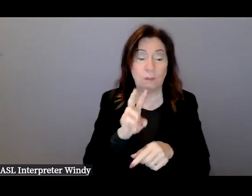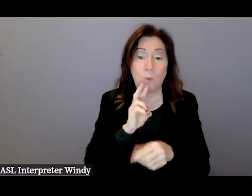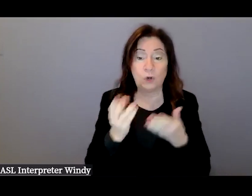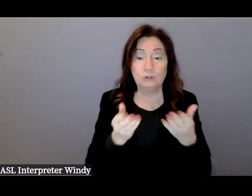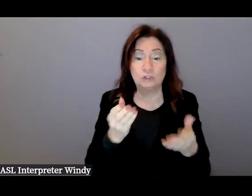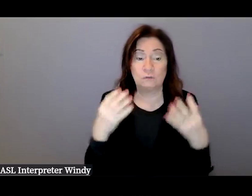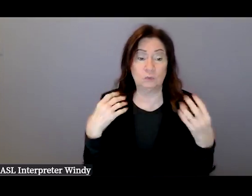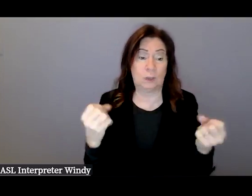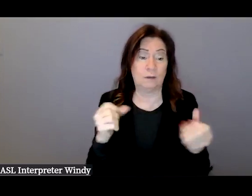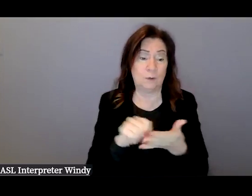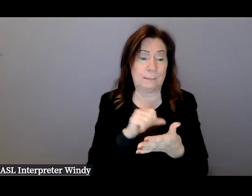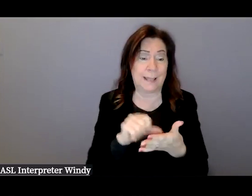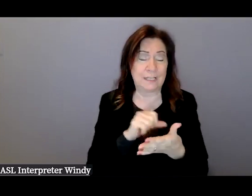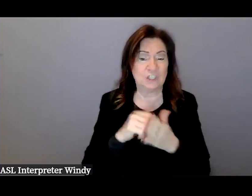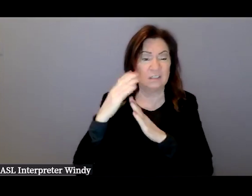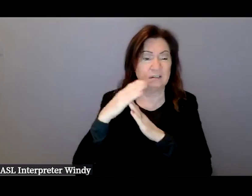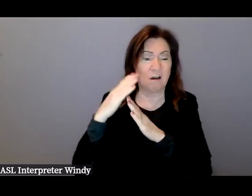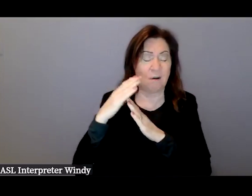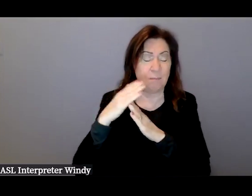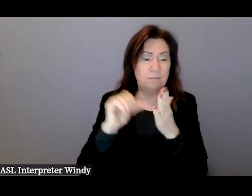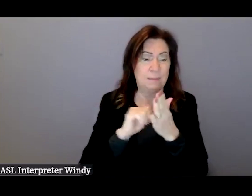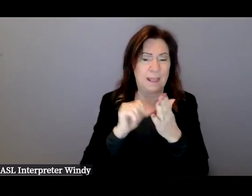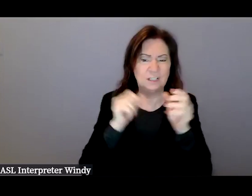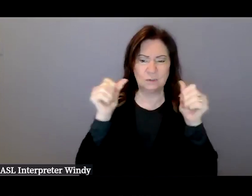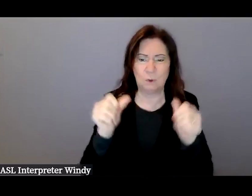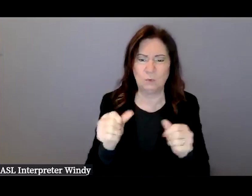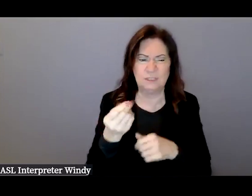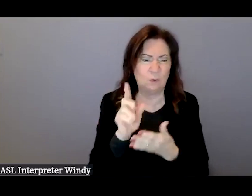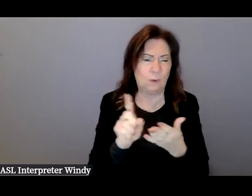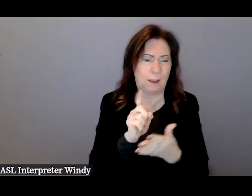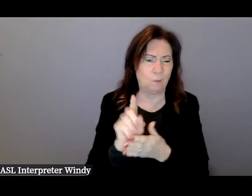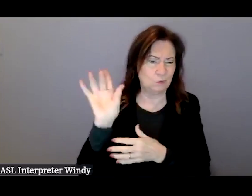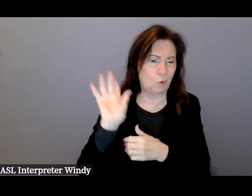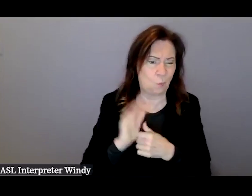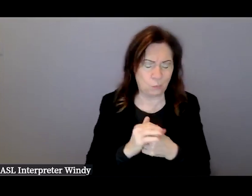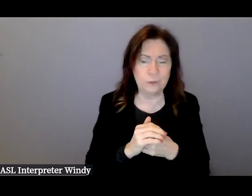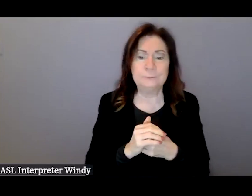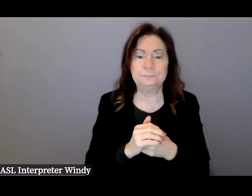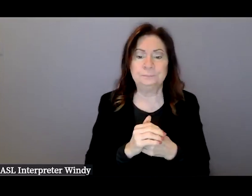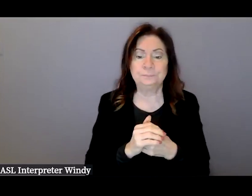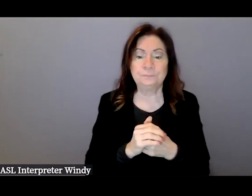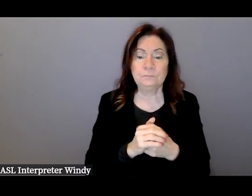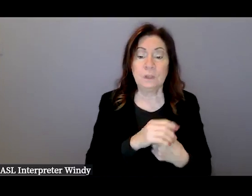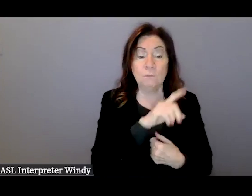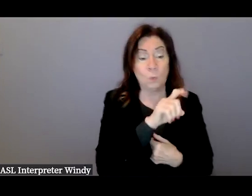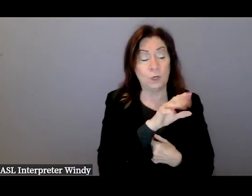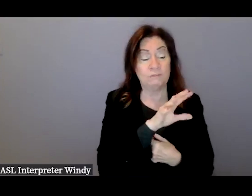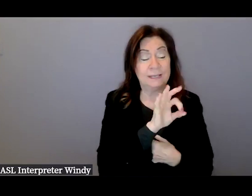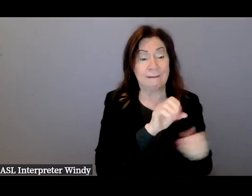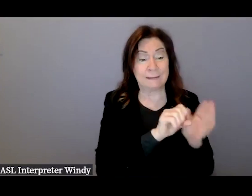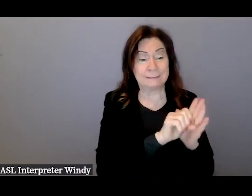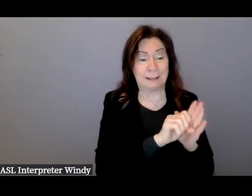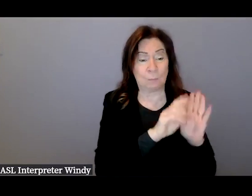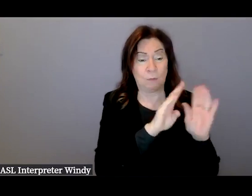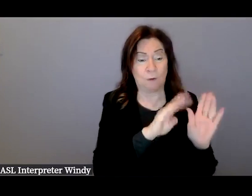recovery page at the very top. They were posted there a couple of hours ago. Out of 159 samples